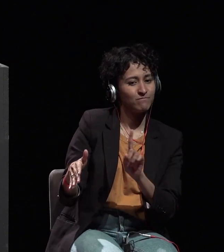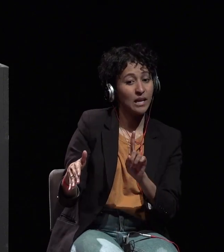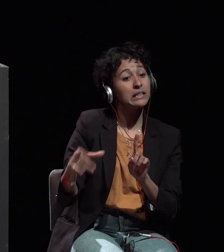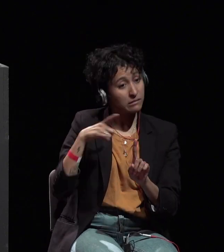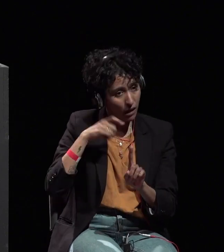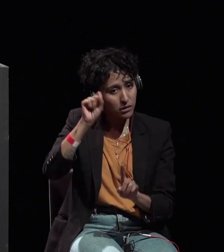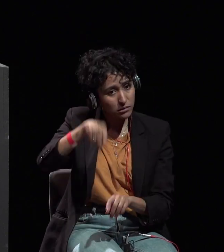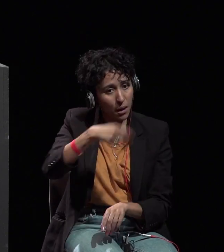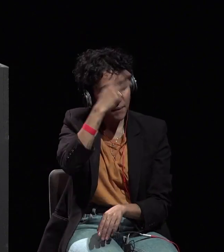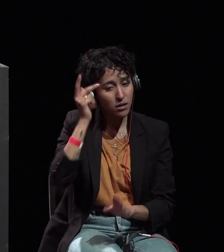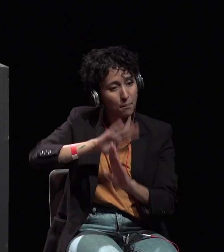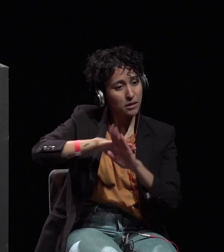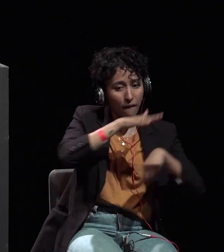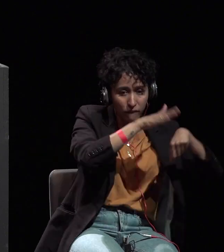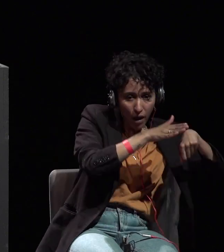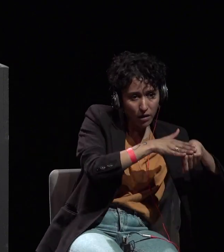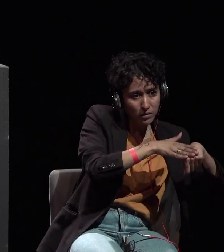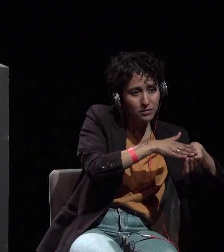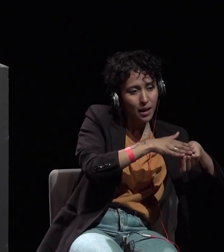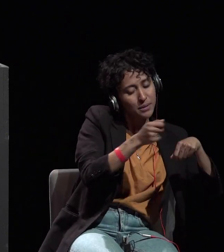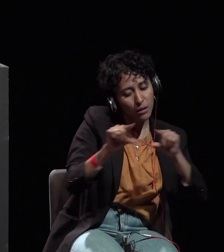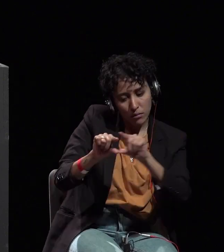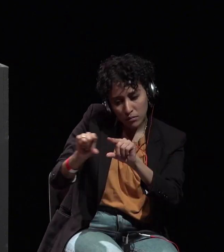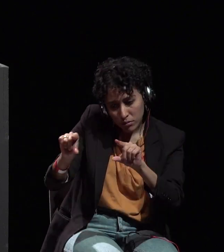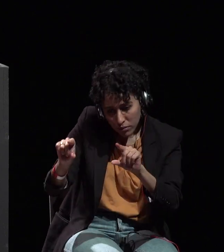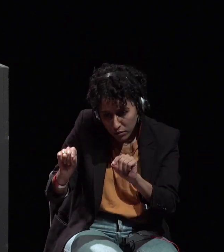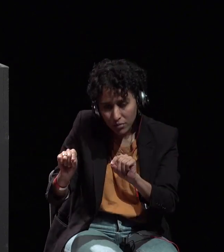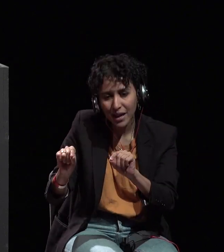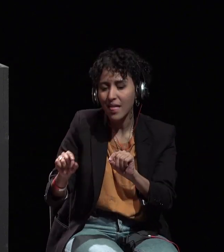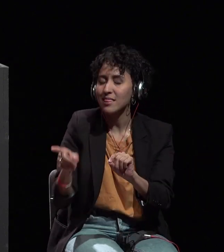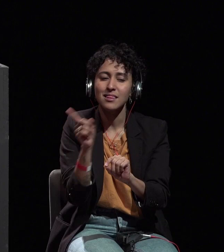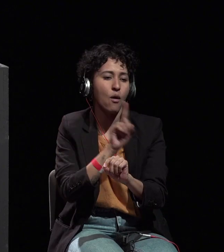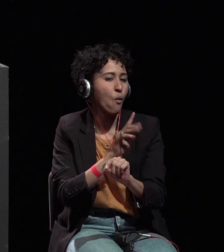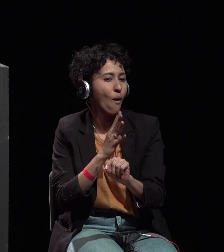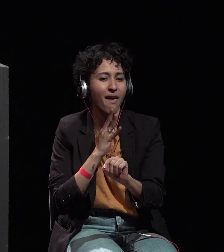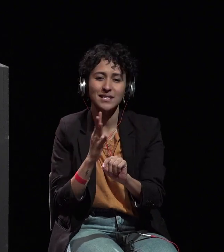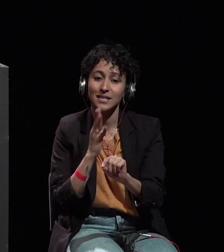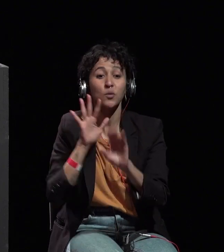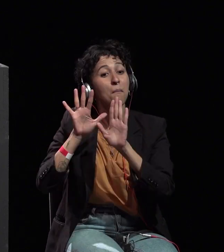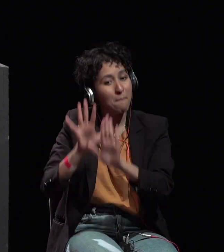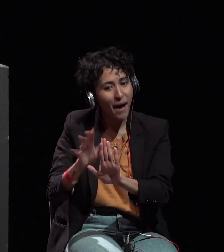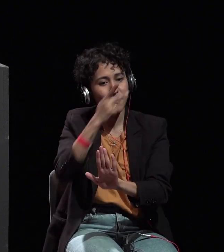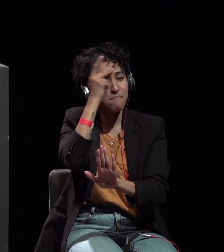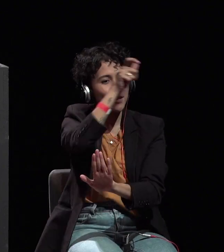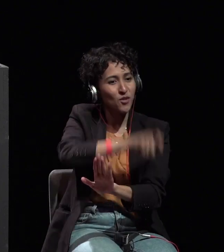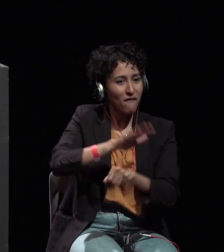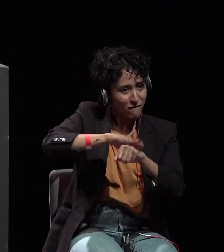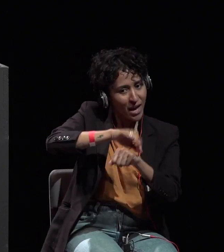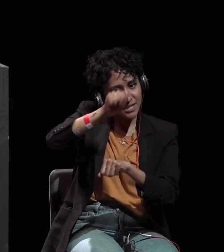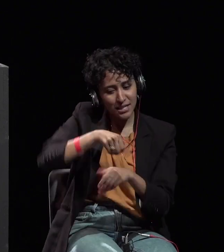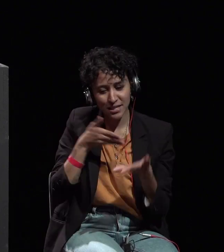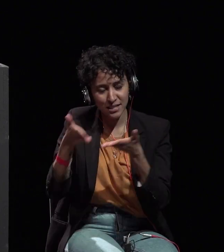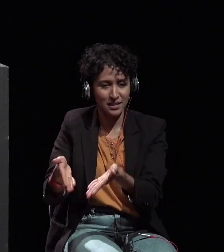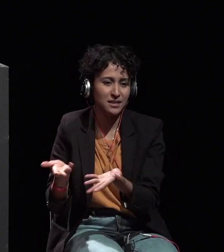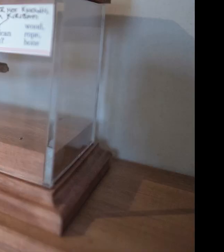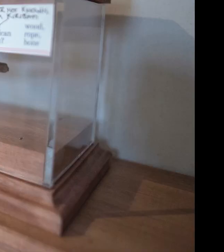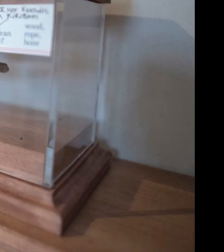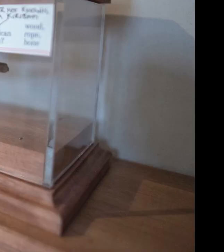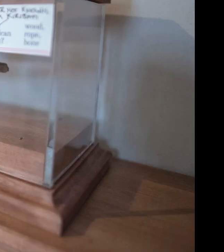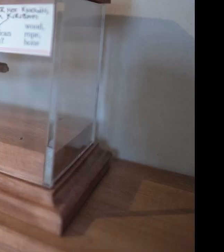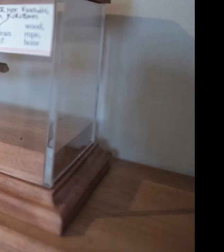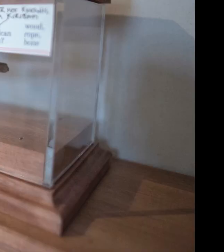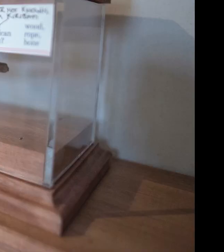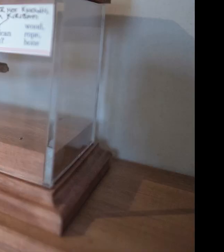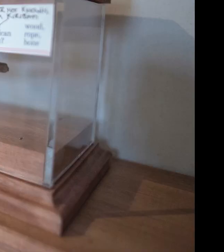of the belongings as coming from their community. When the origin could be located, we added it to the label, and when we didn't know, we left blank, and visitors to